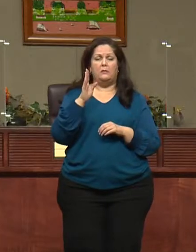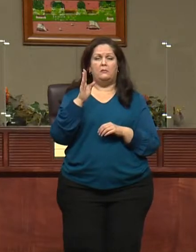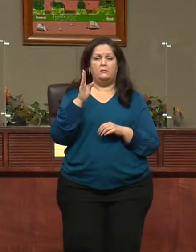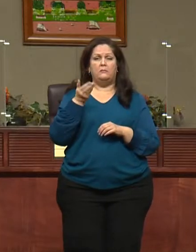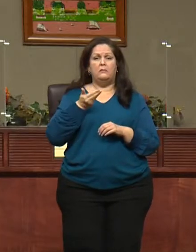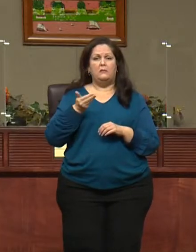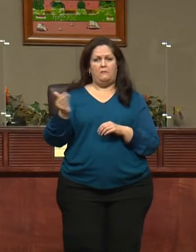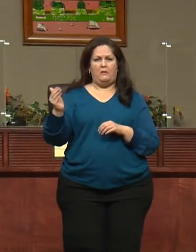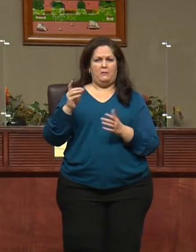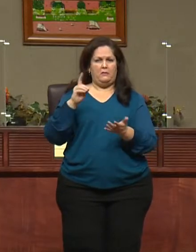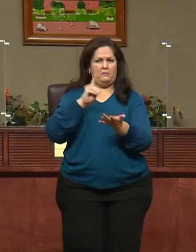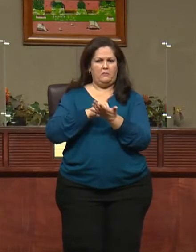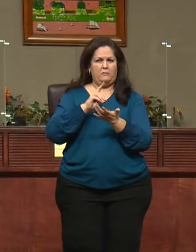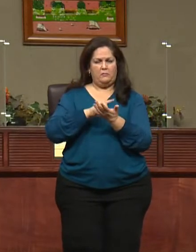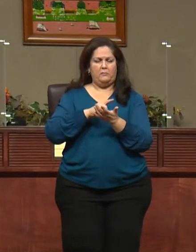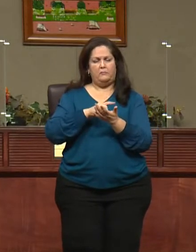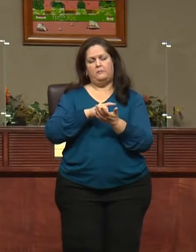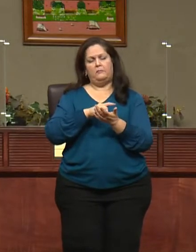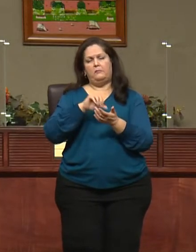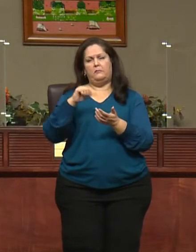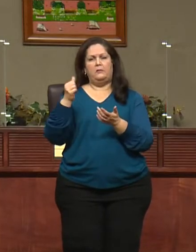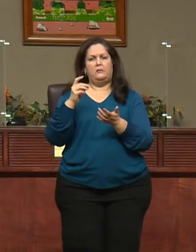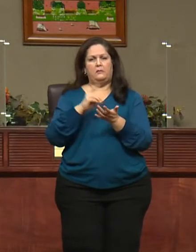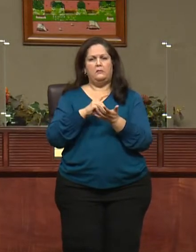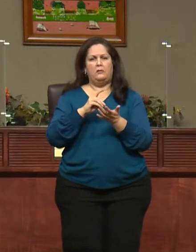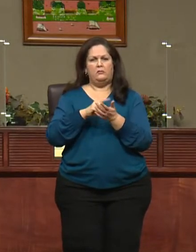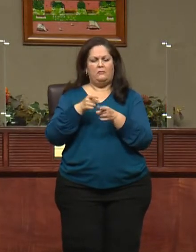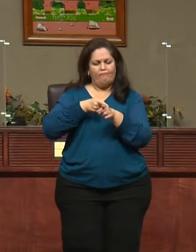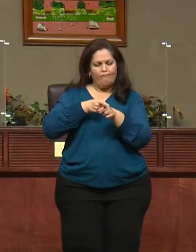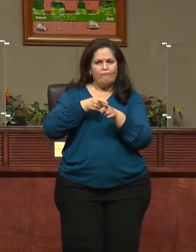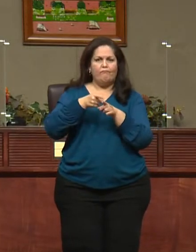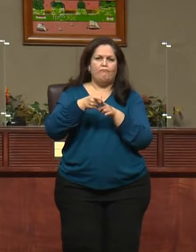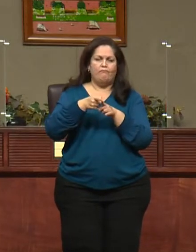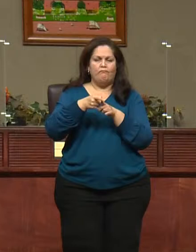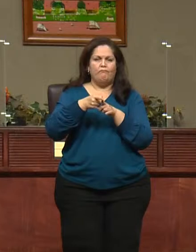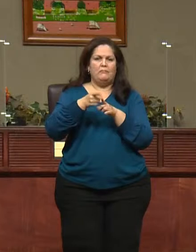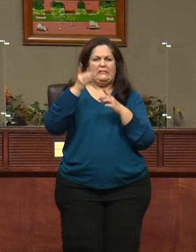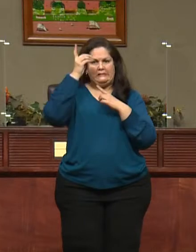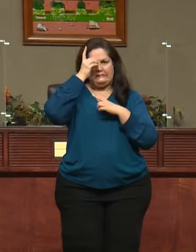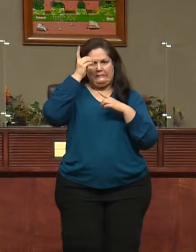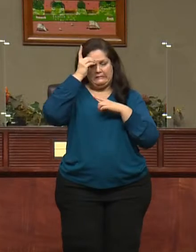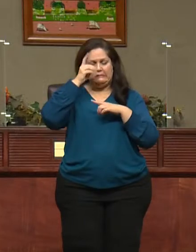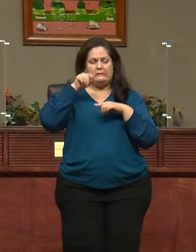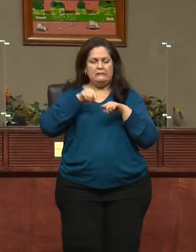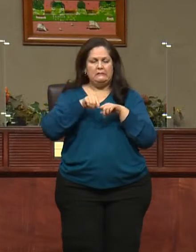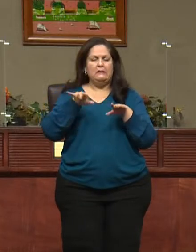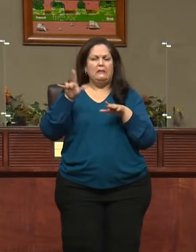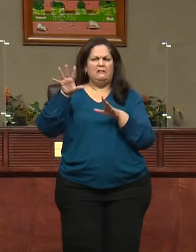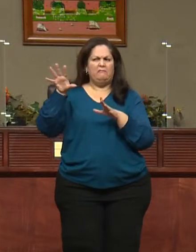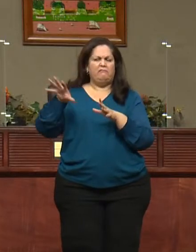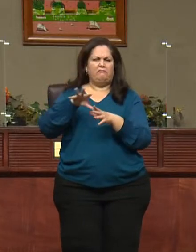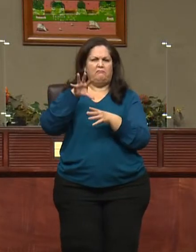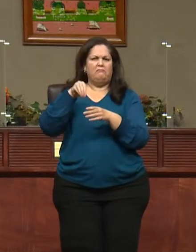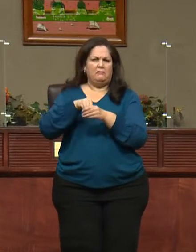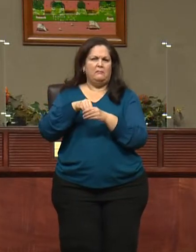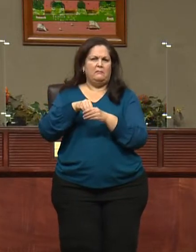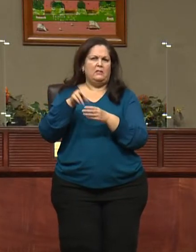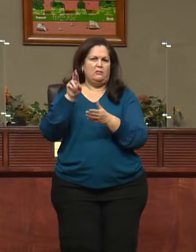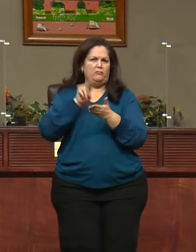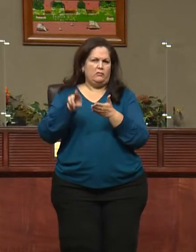a physician, an epidemiologist who has been engaged in some of the